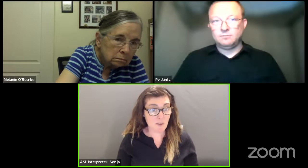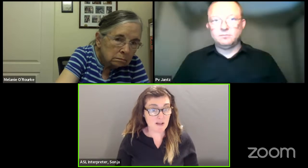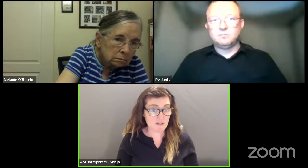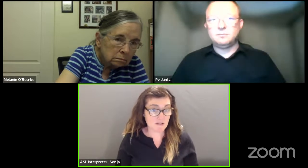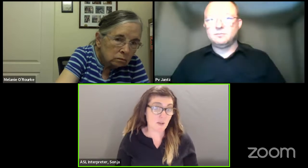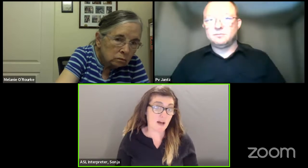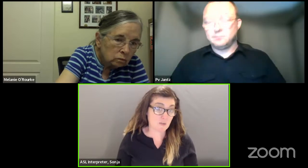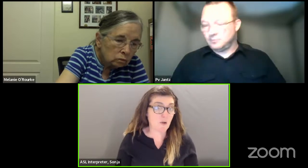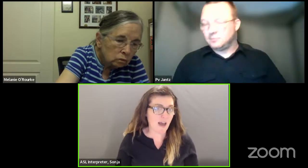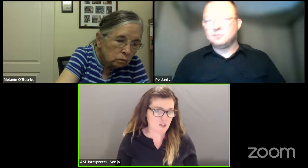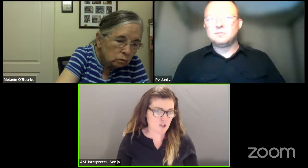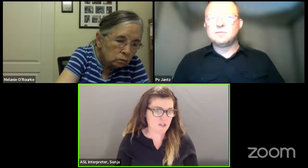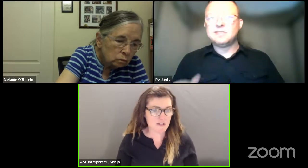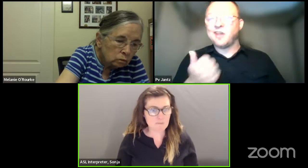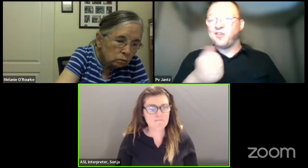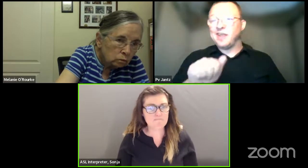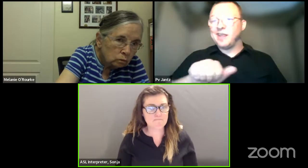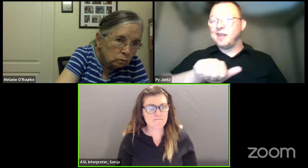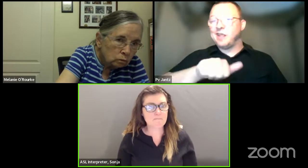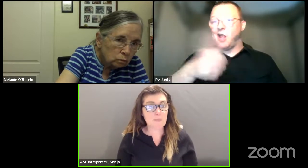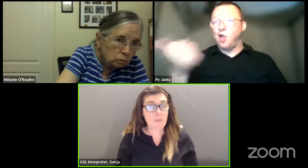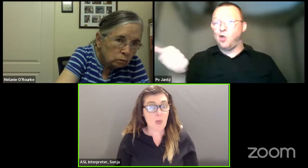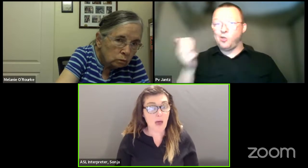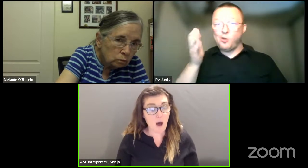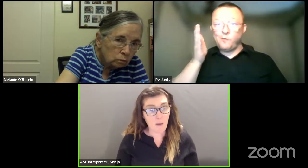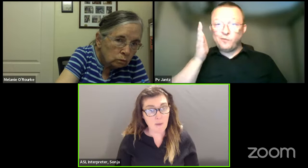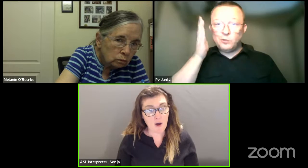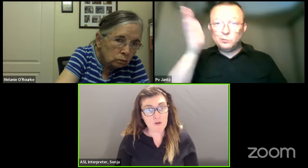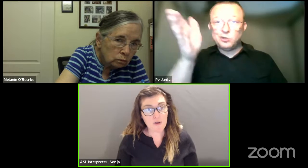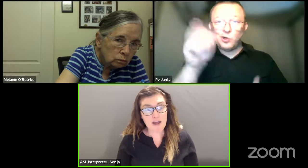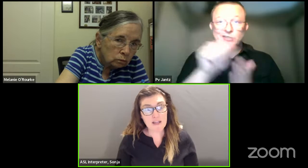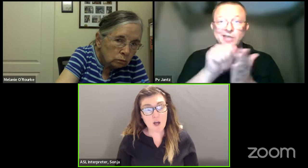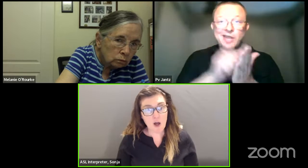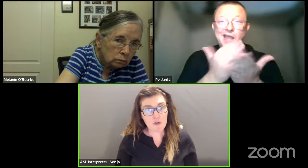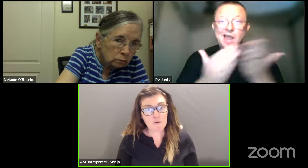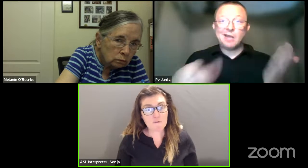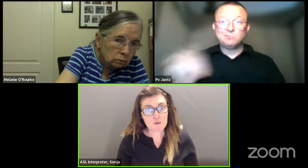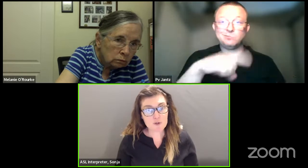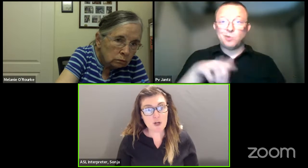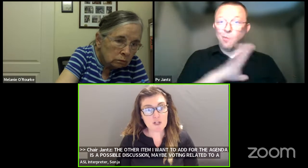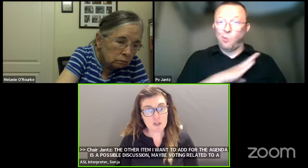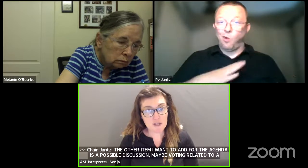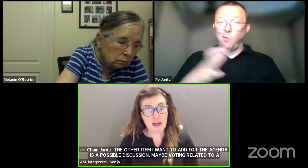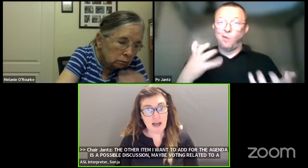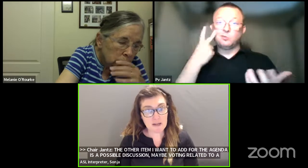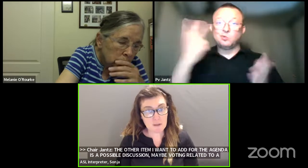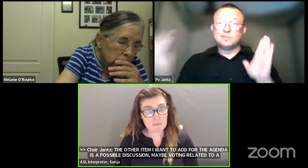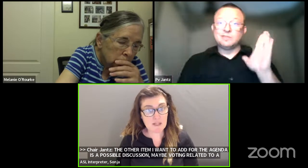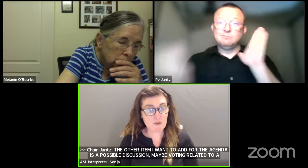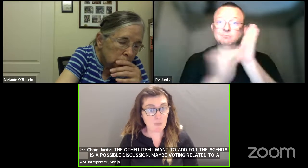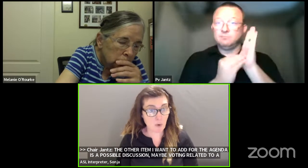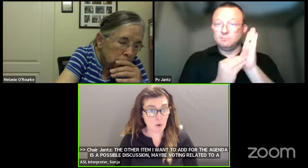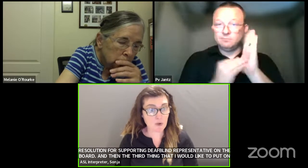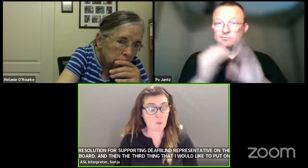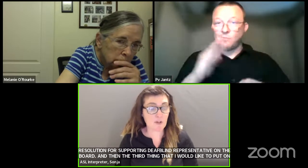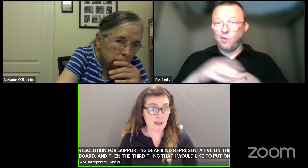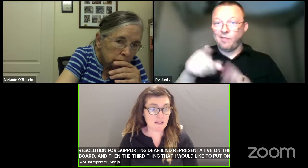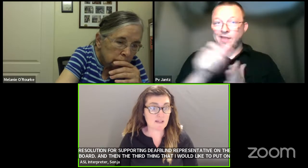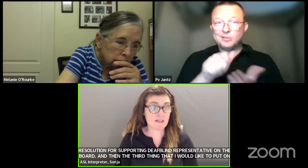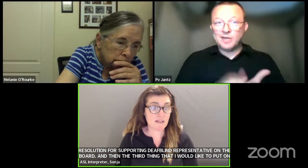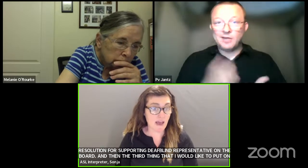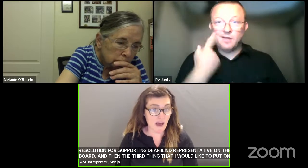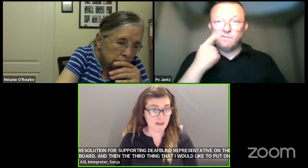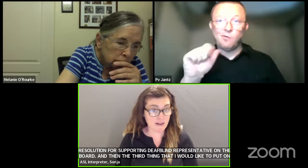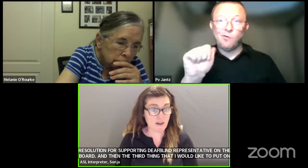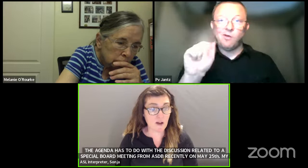discuss the possible actions. Are there any other future agenda items that the board would like